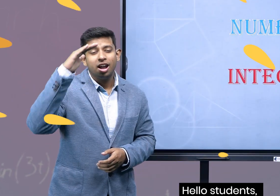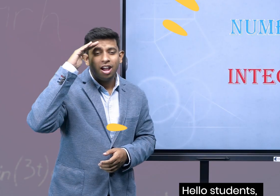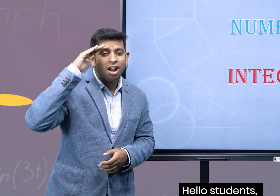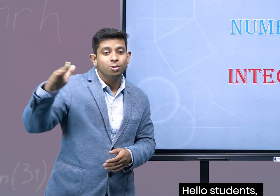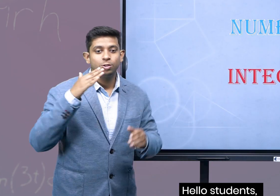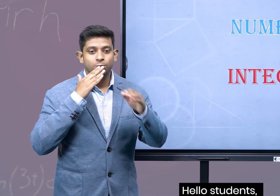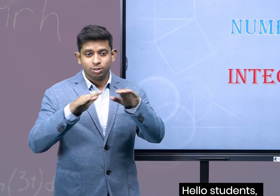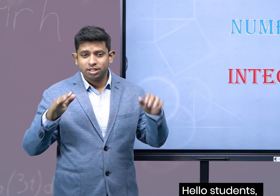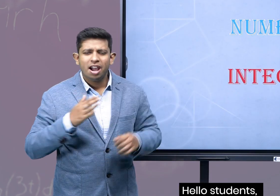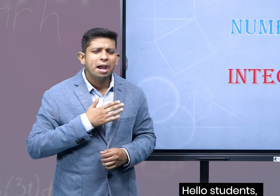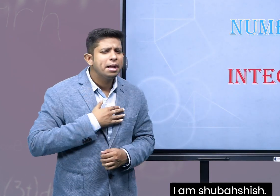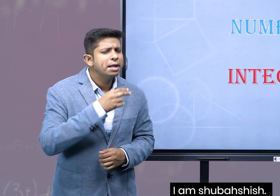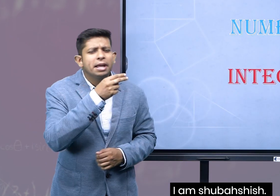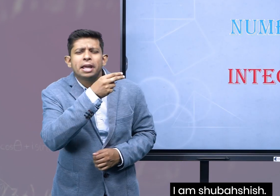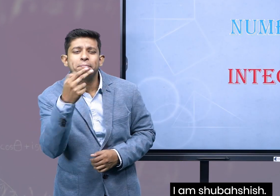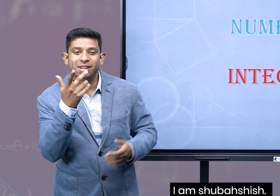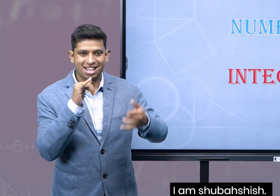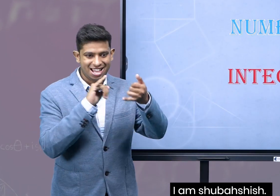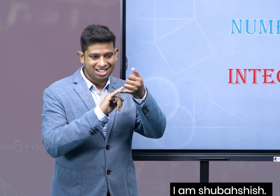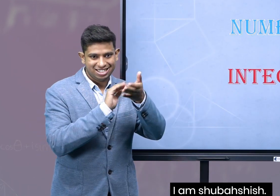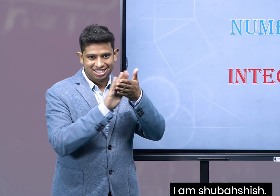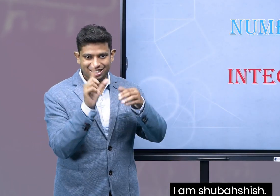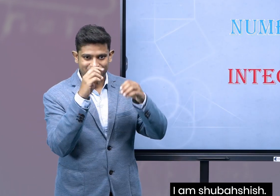Hello students, I am Shubhashish.